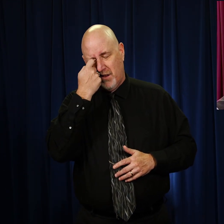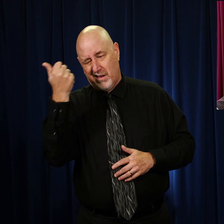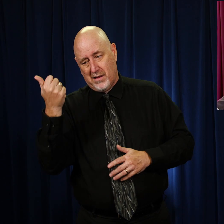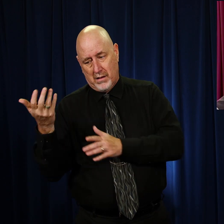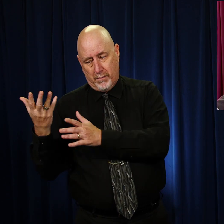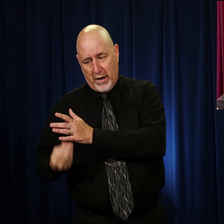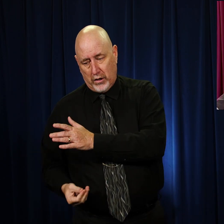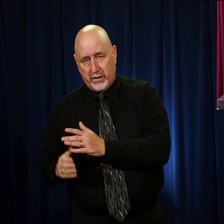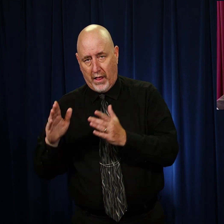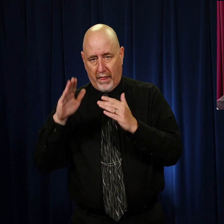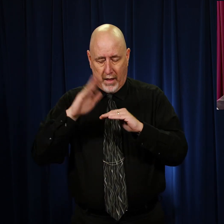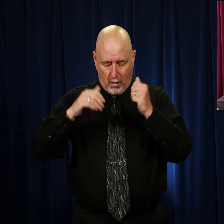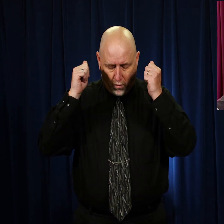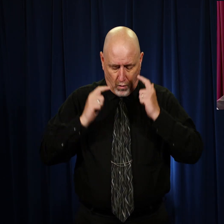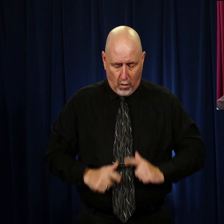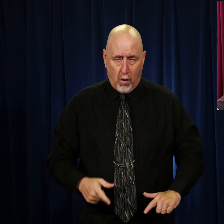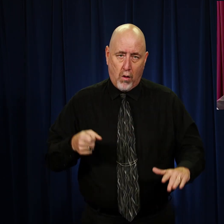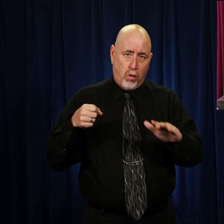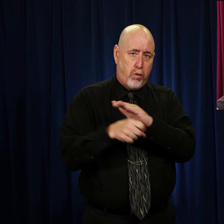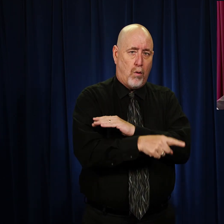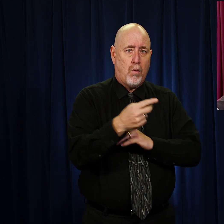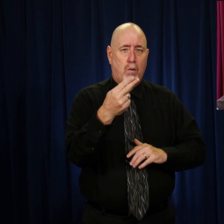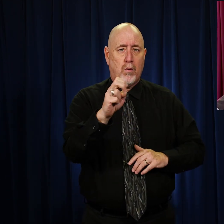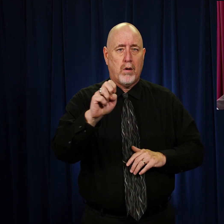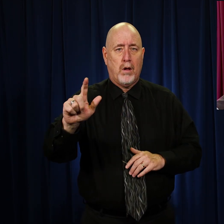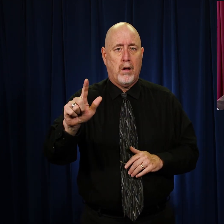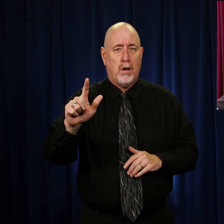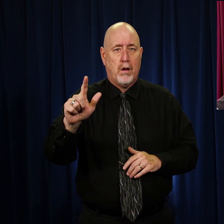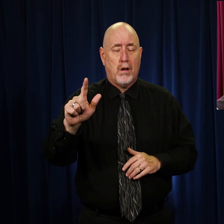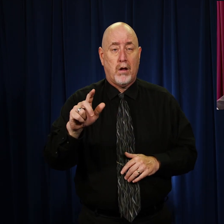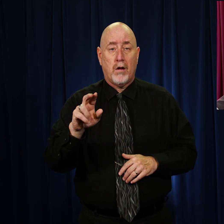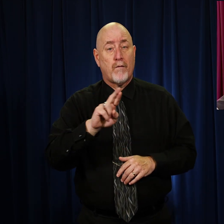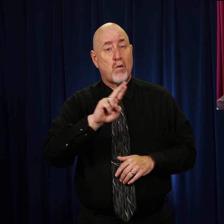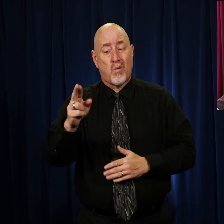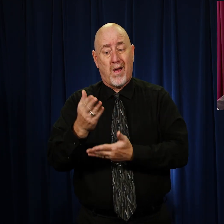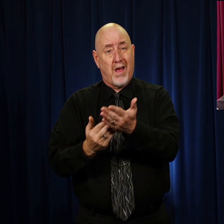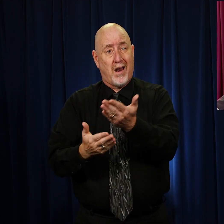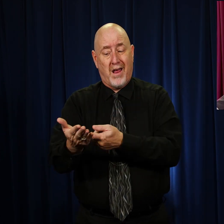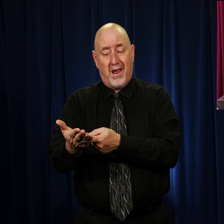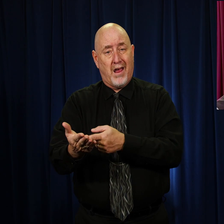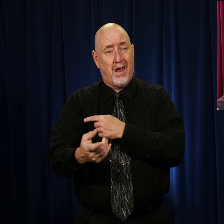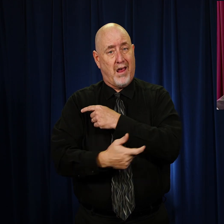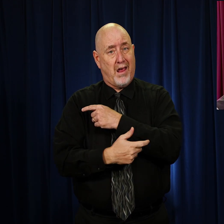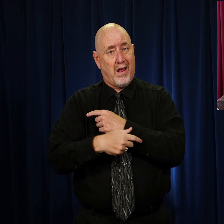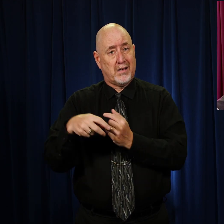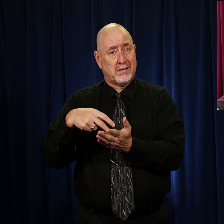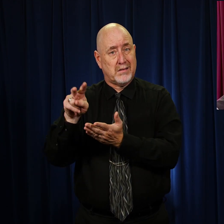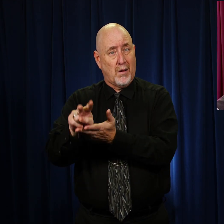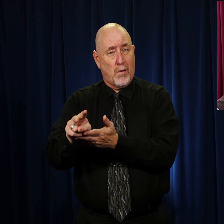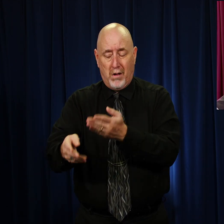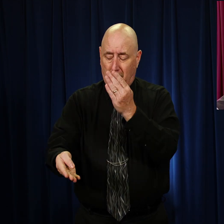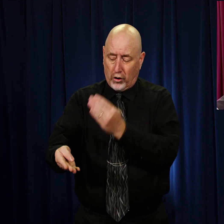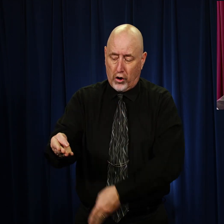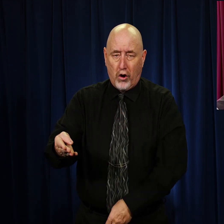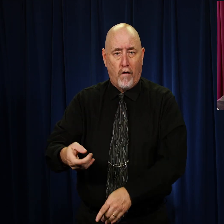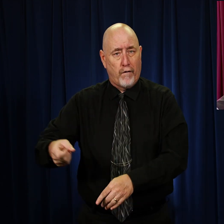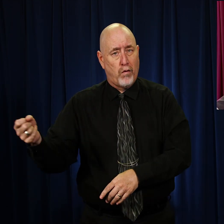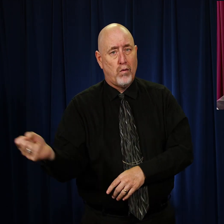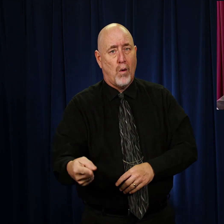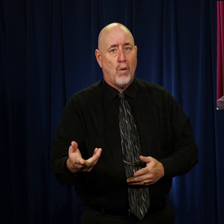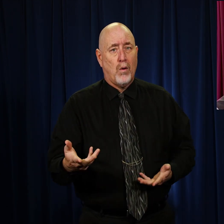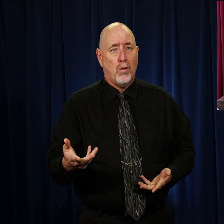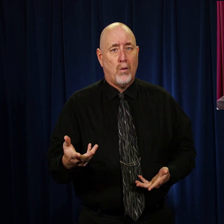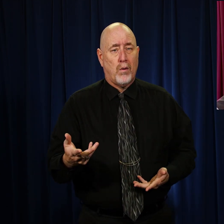body perish than for your whole body to be thrown into hell. And if your right hand makes you stumble, cut it off and throw it from